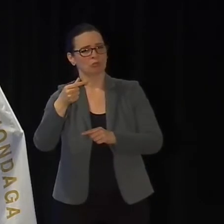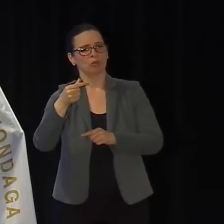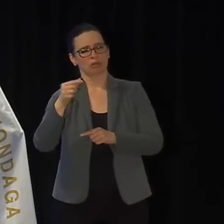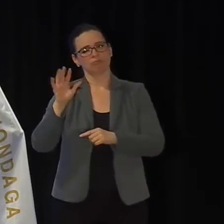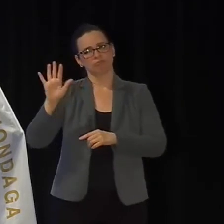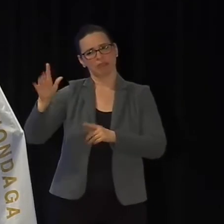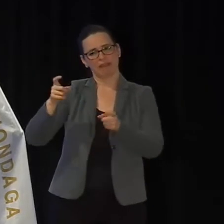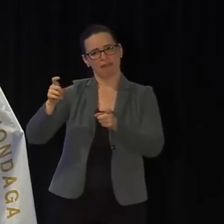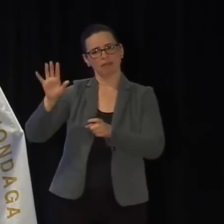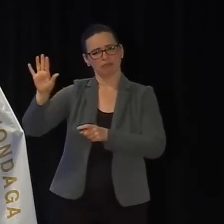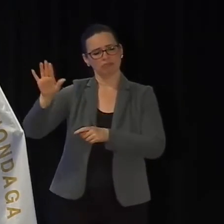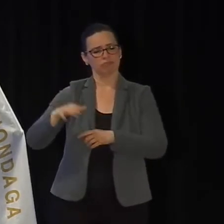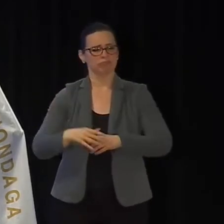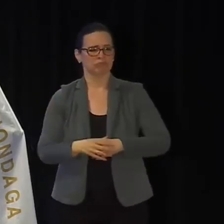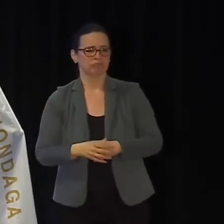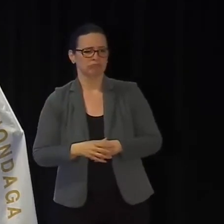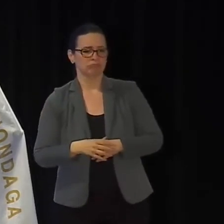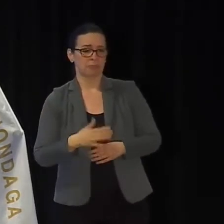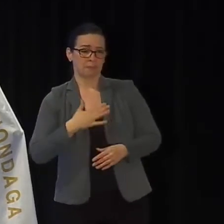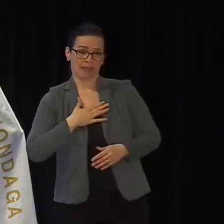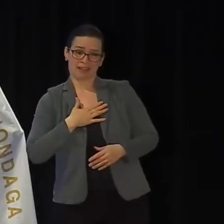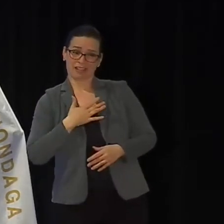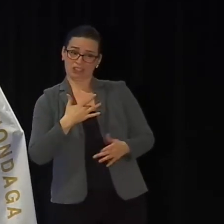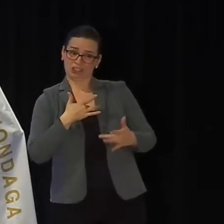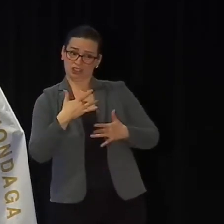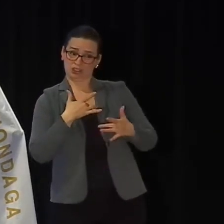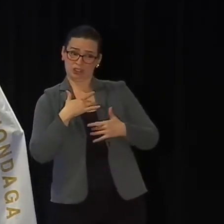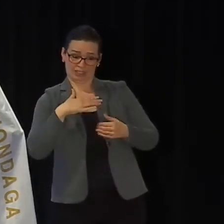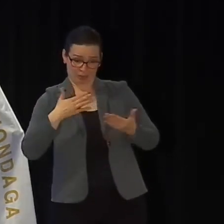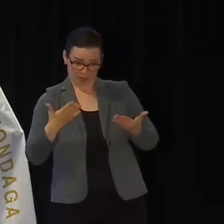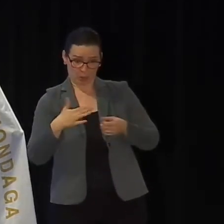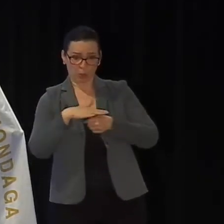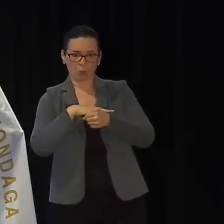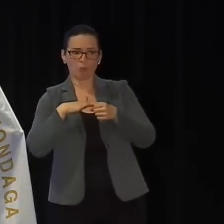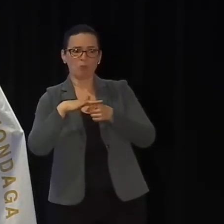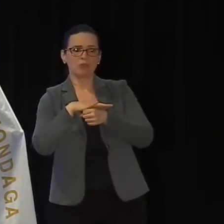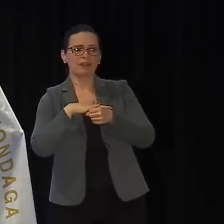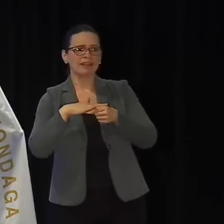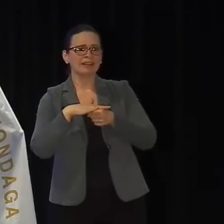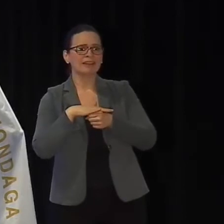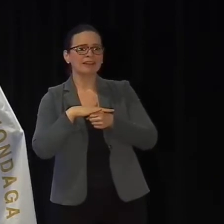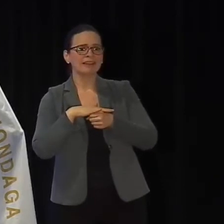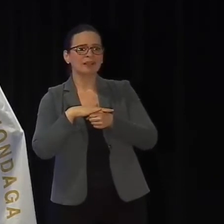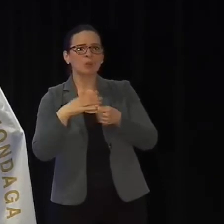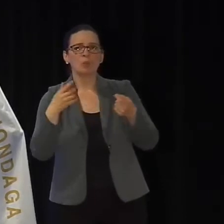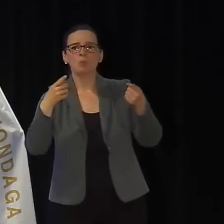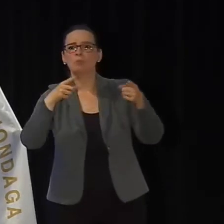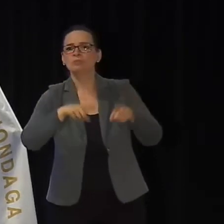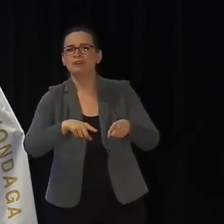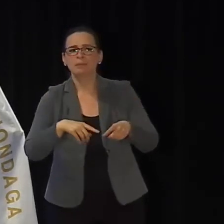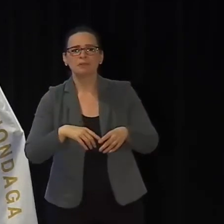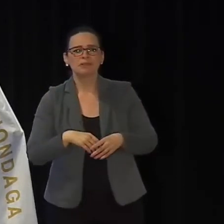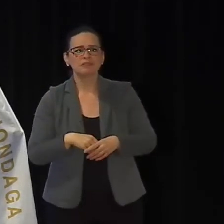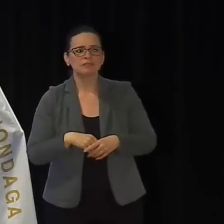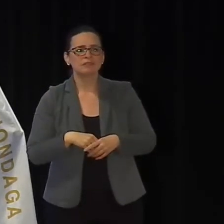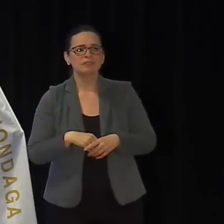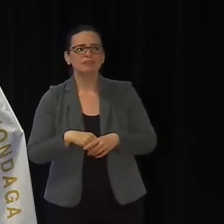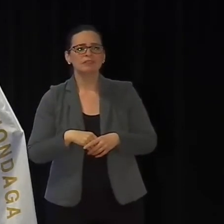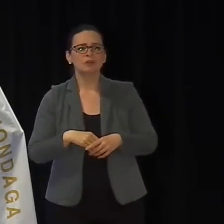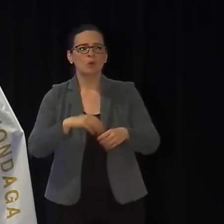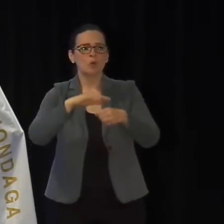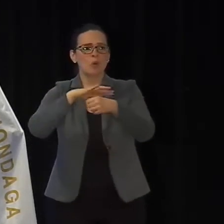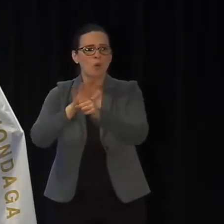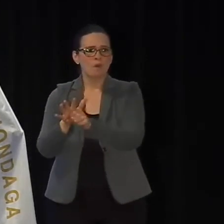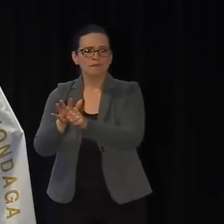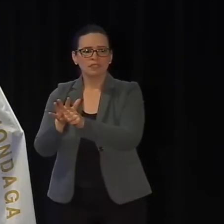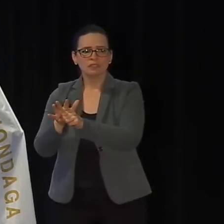my concerns are still here that what we're doing here in response to the pandemic can't be impacted by